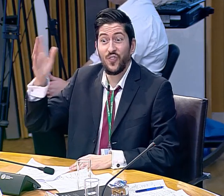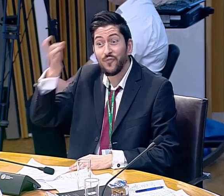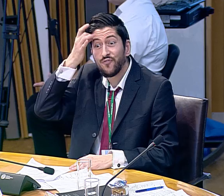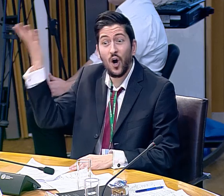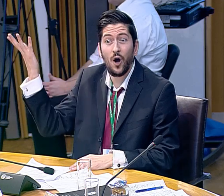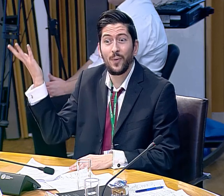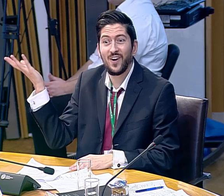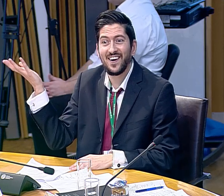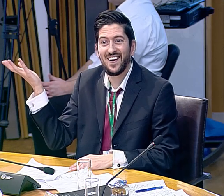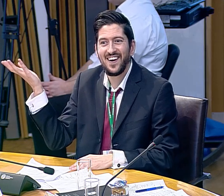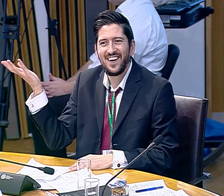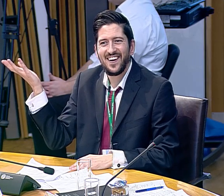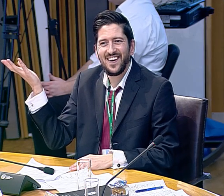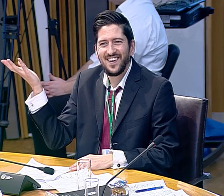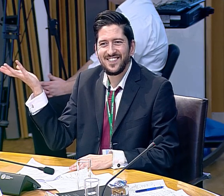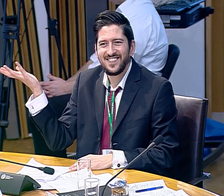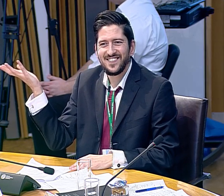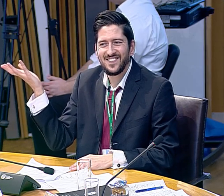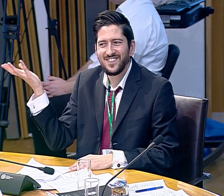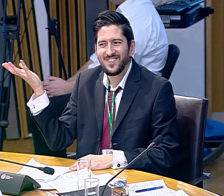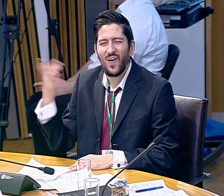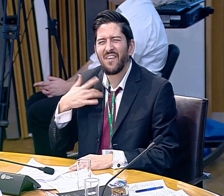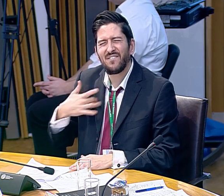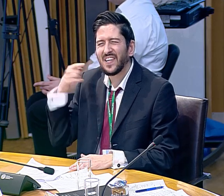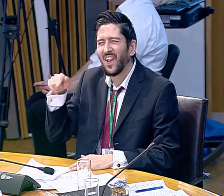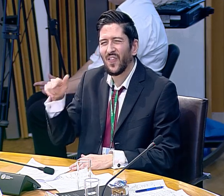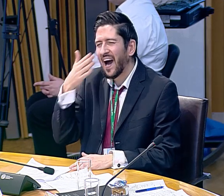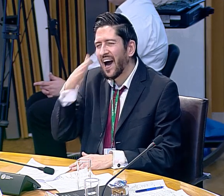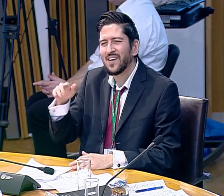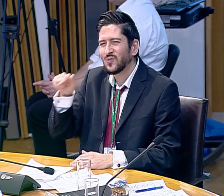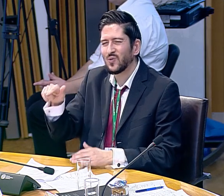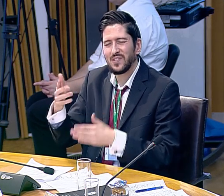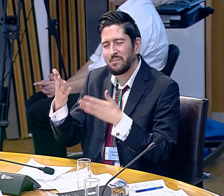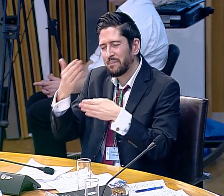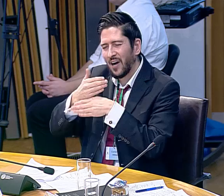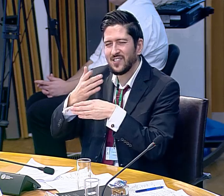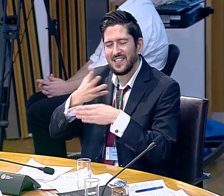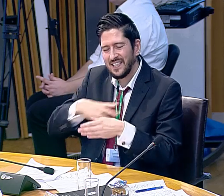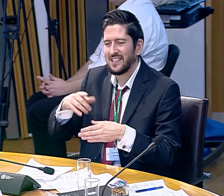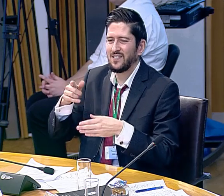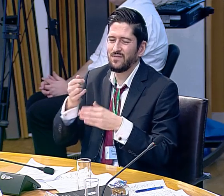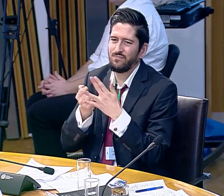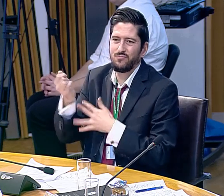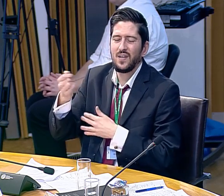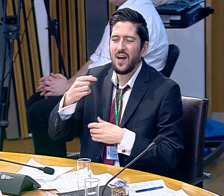Or they'll say, yes, I will, I'll break after 30 minutes or something, but then they forget, you know. And so these kind